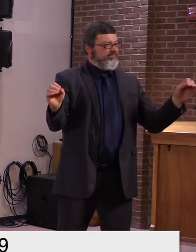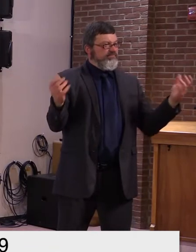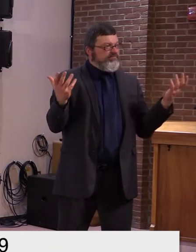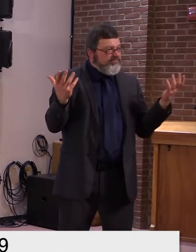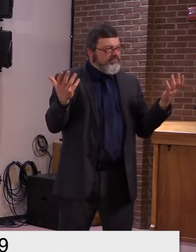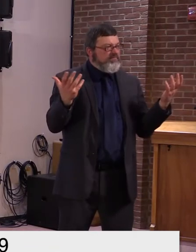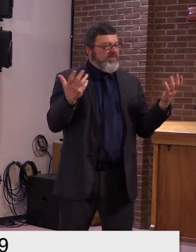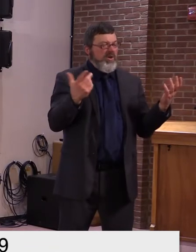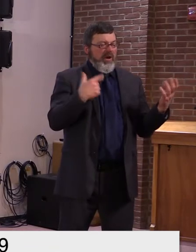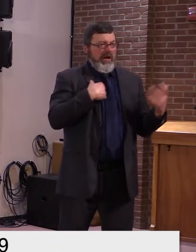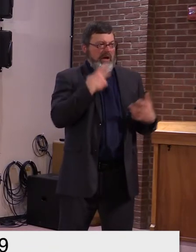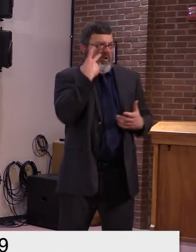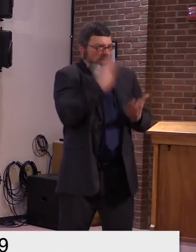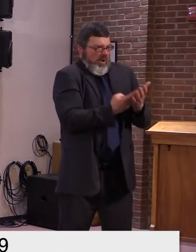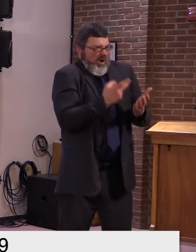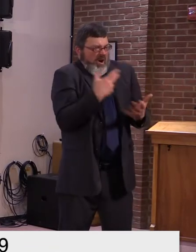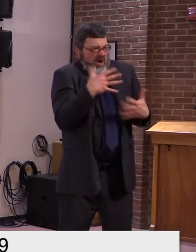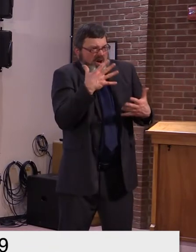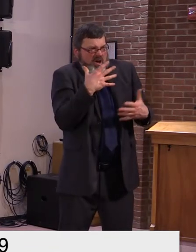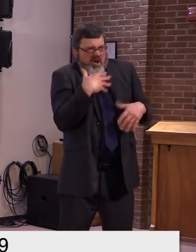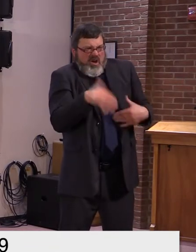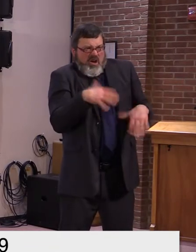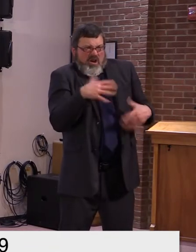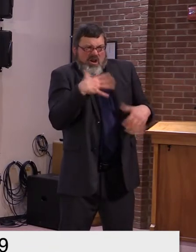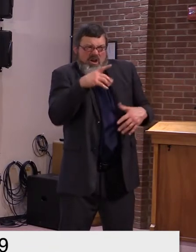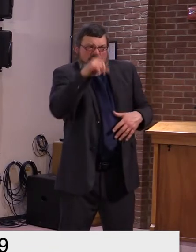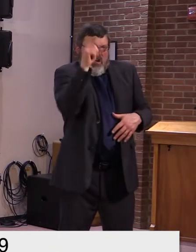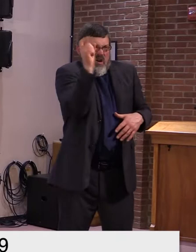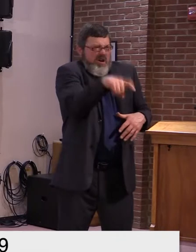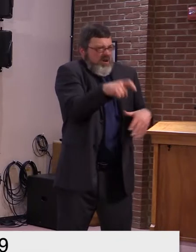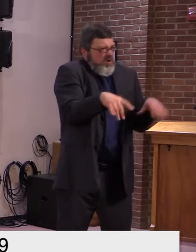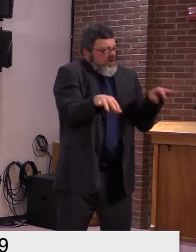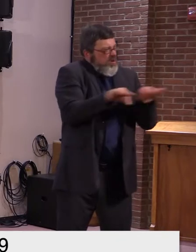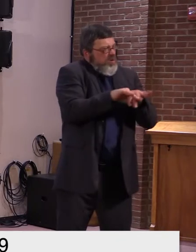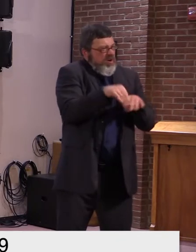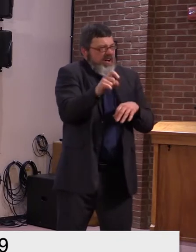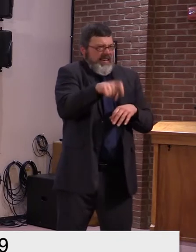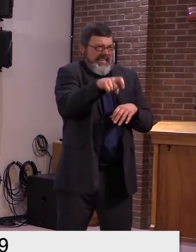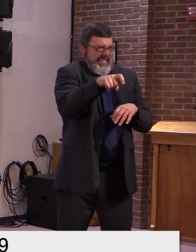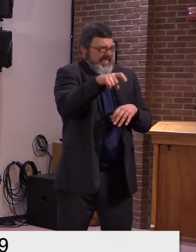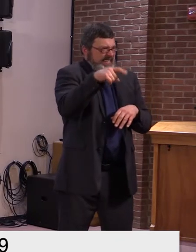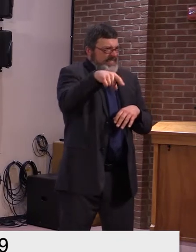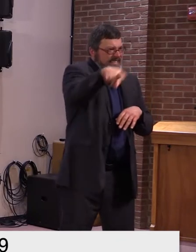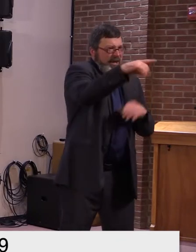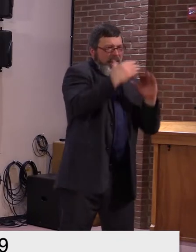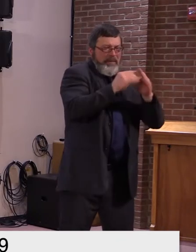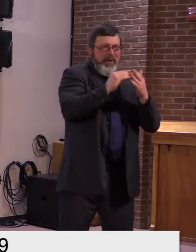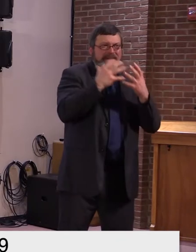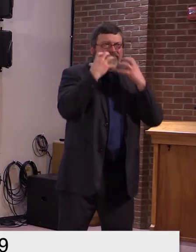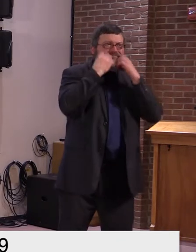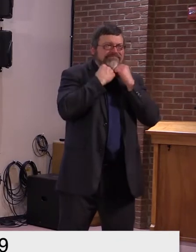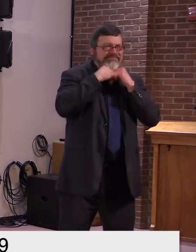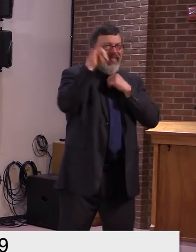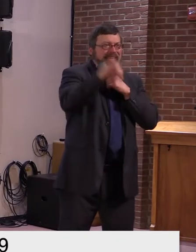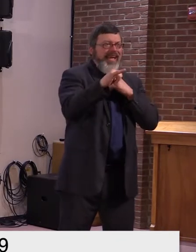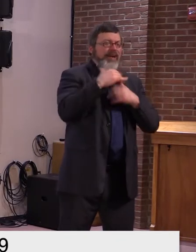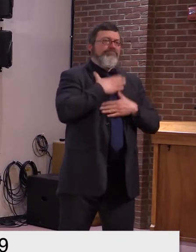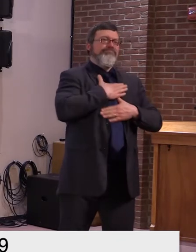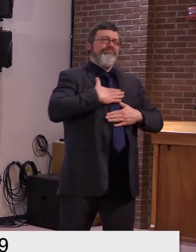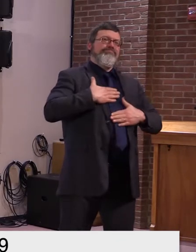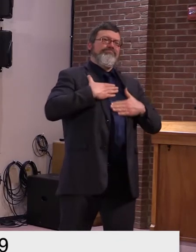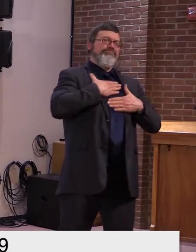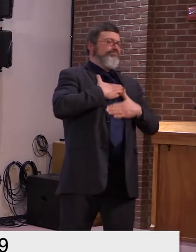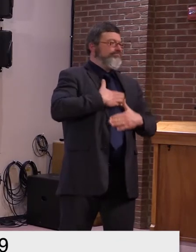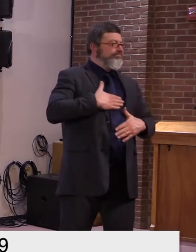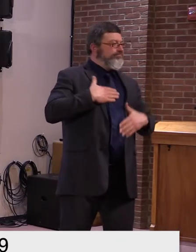essential in the quality of local community life. So having aid to help those folks hang on